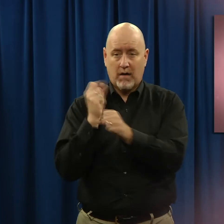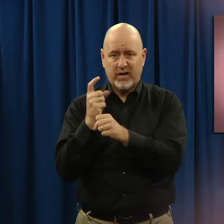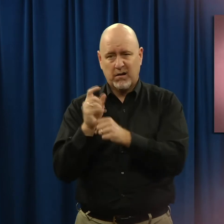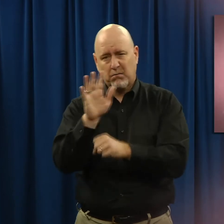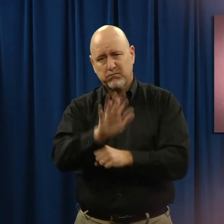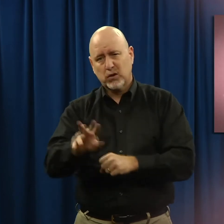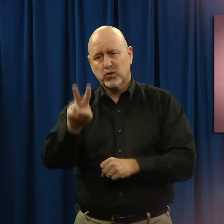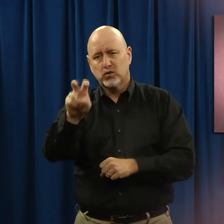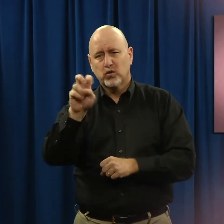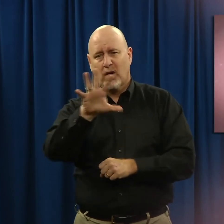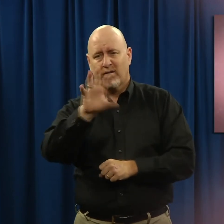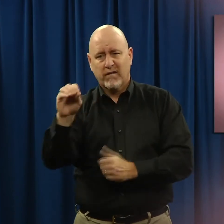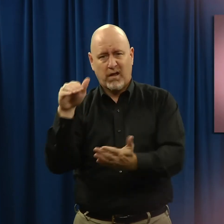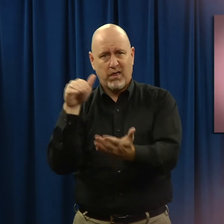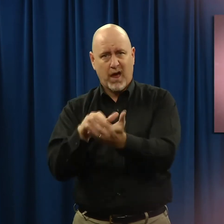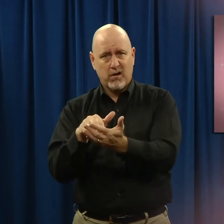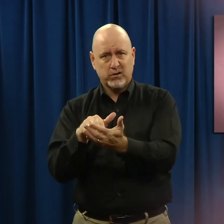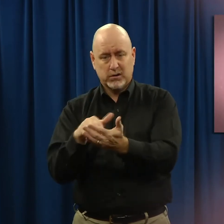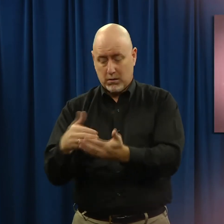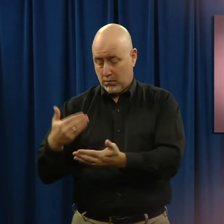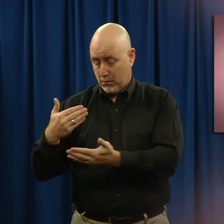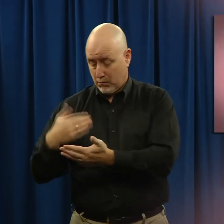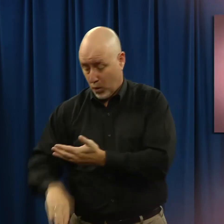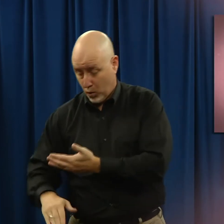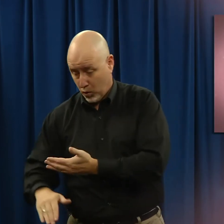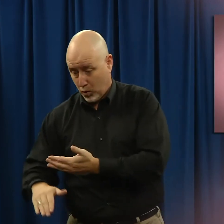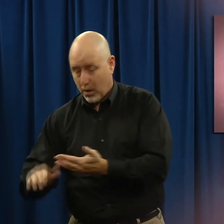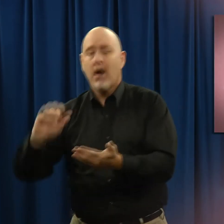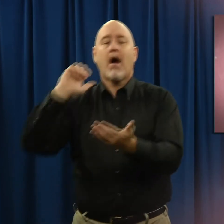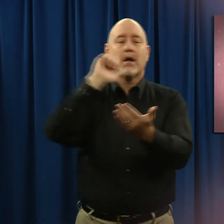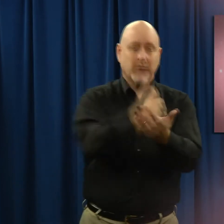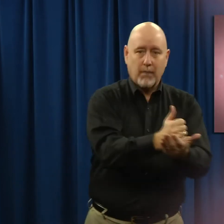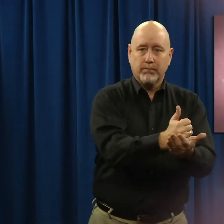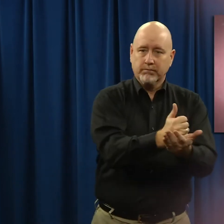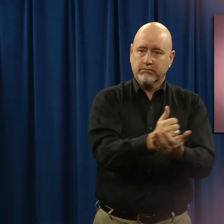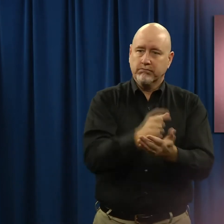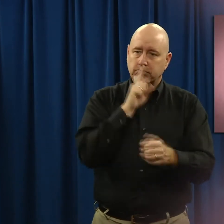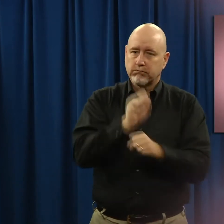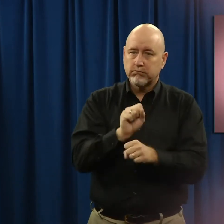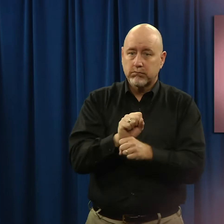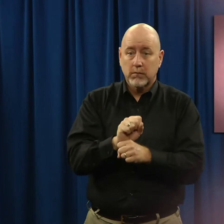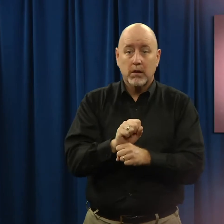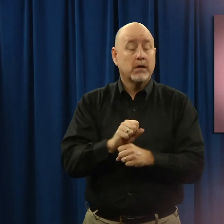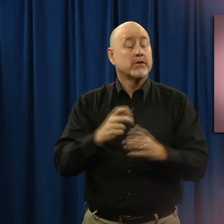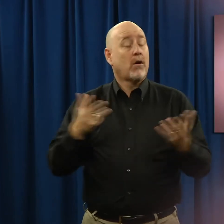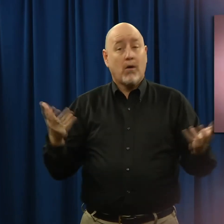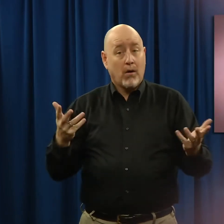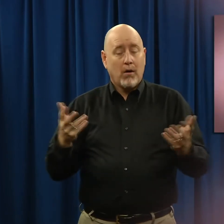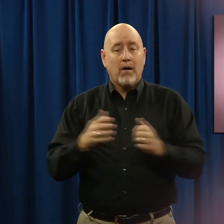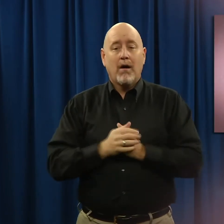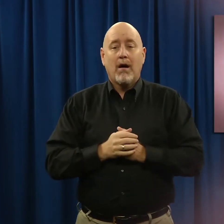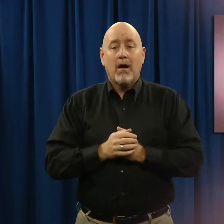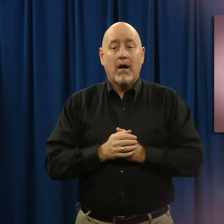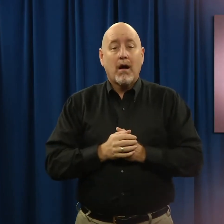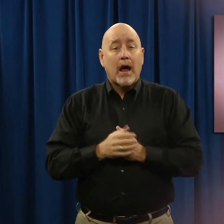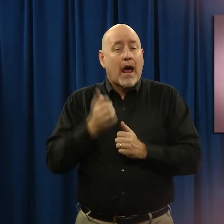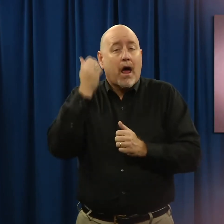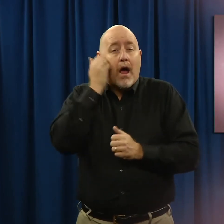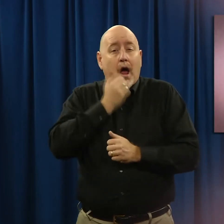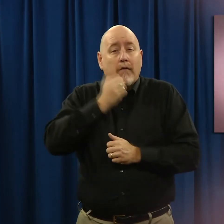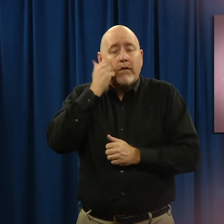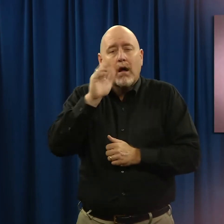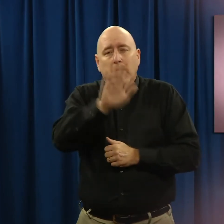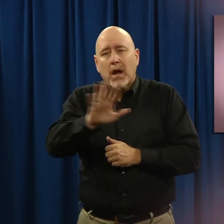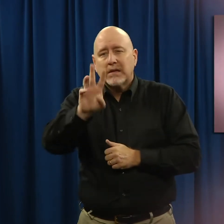about 250,000 children are actually adopted, which in turn means that every single day